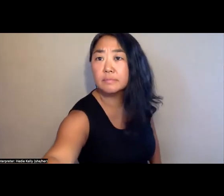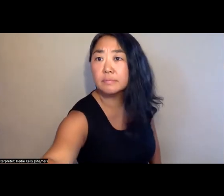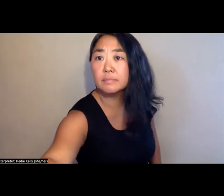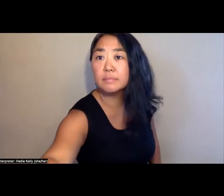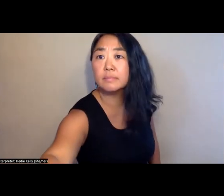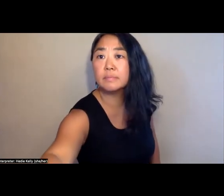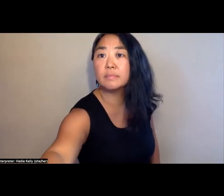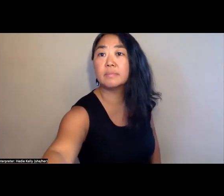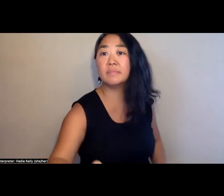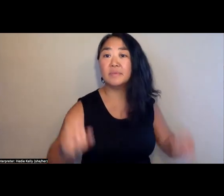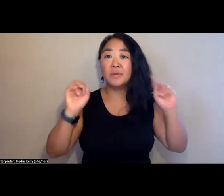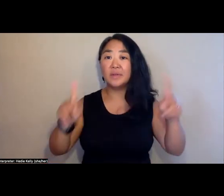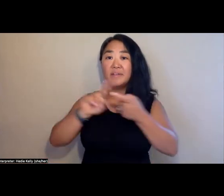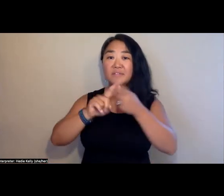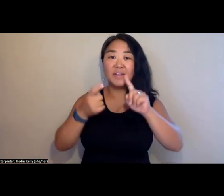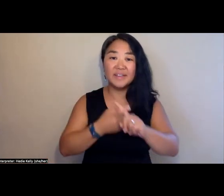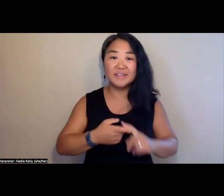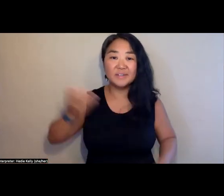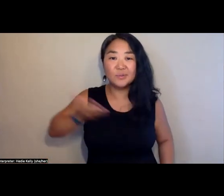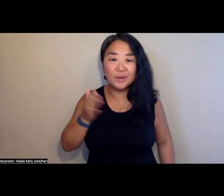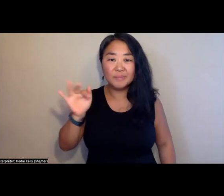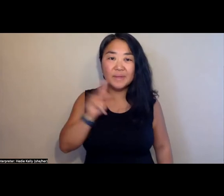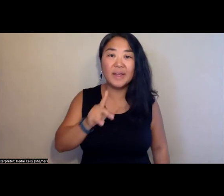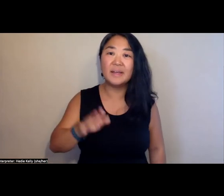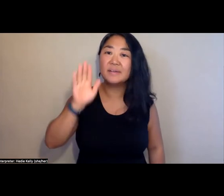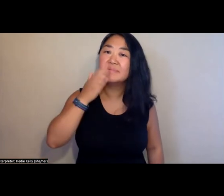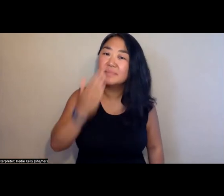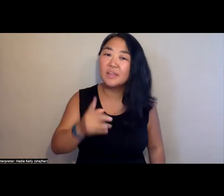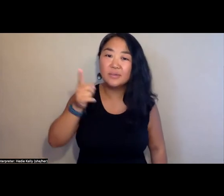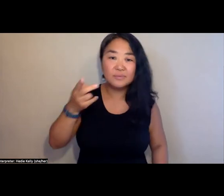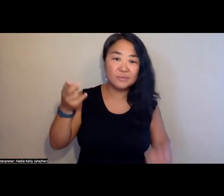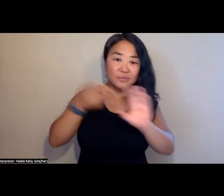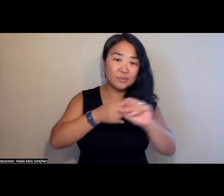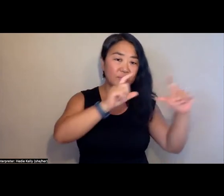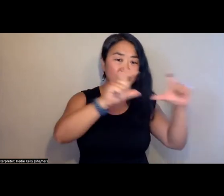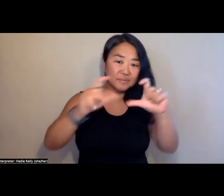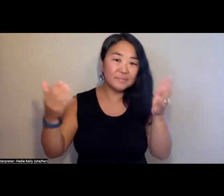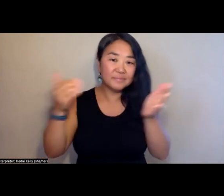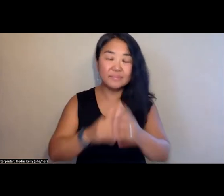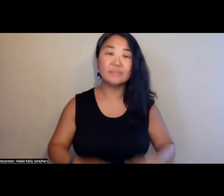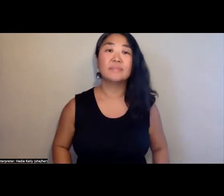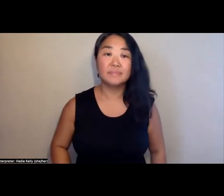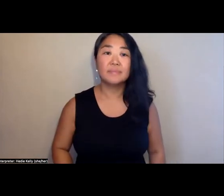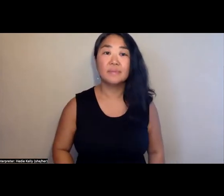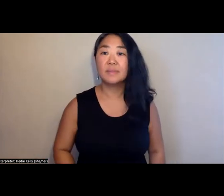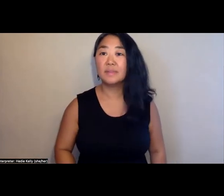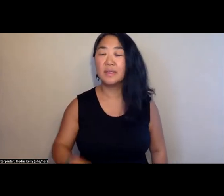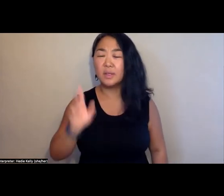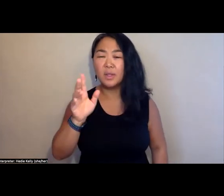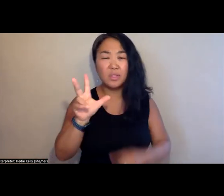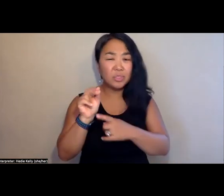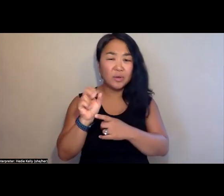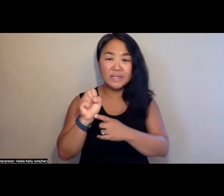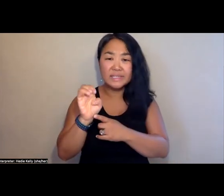All right, friends, welcome back. Thank you for joining. We'll give another 30